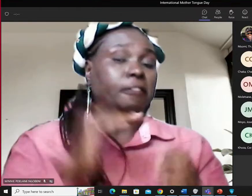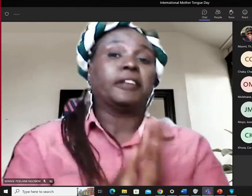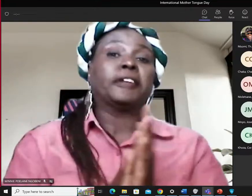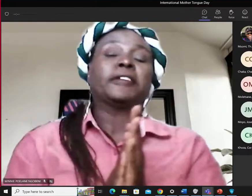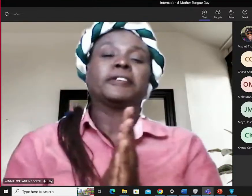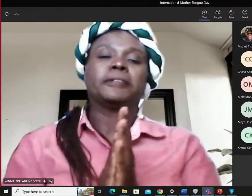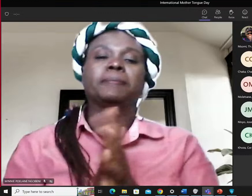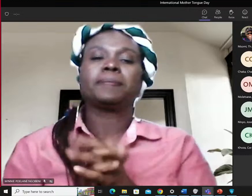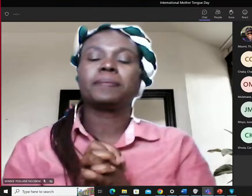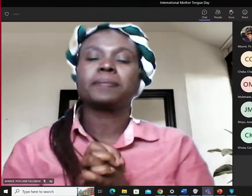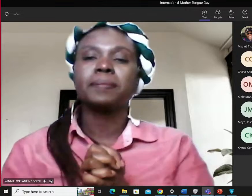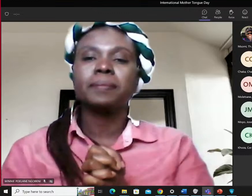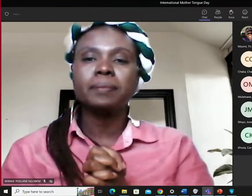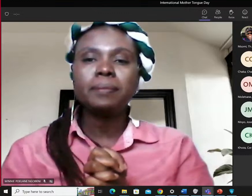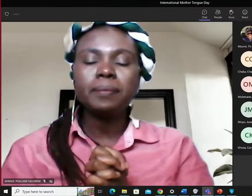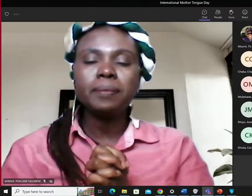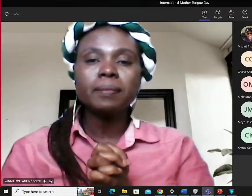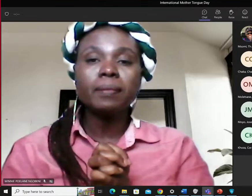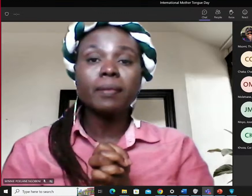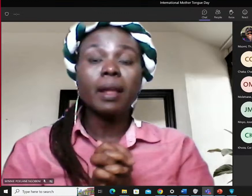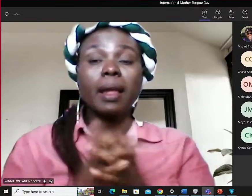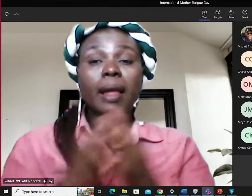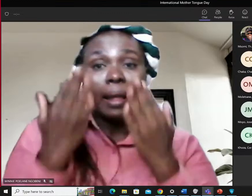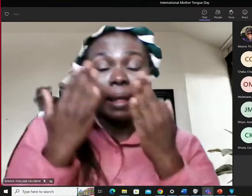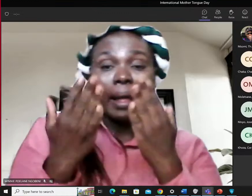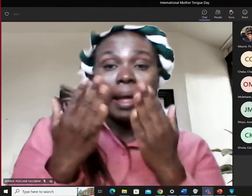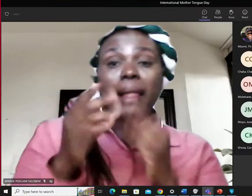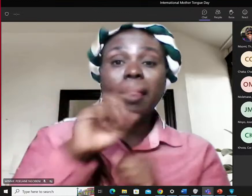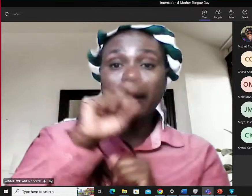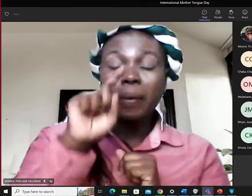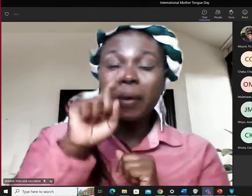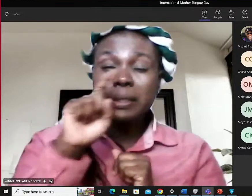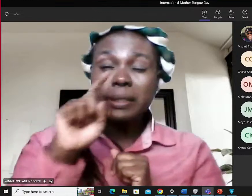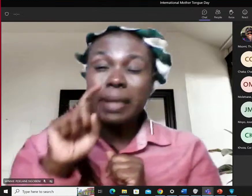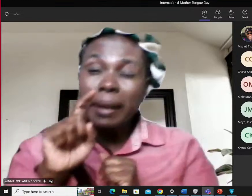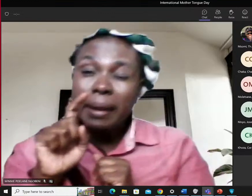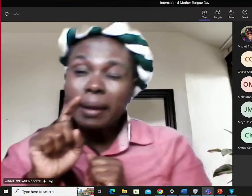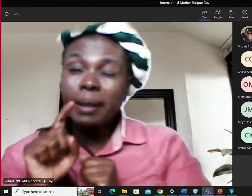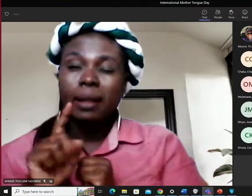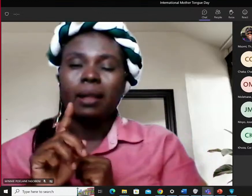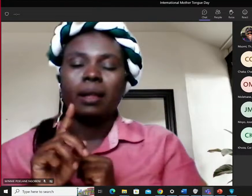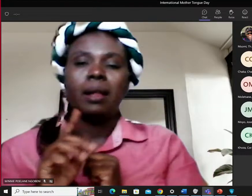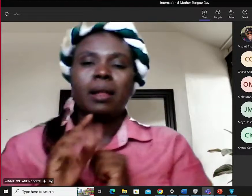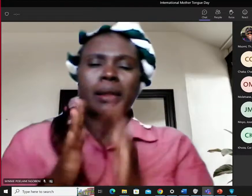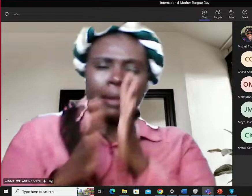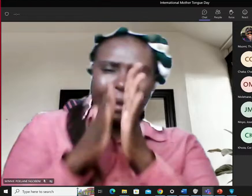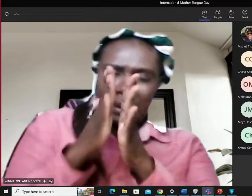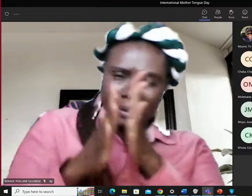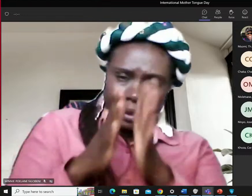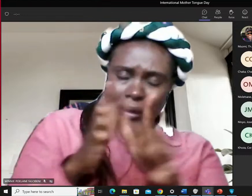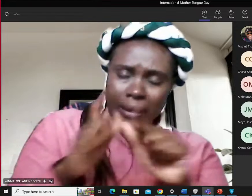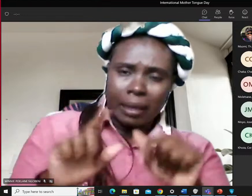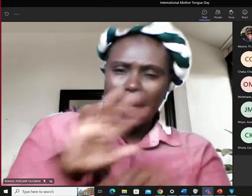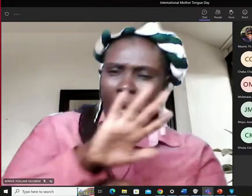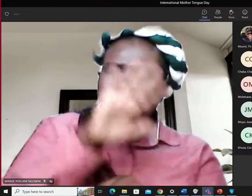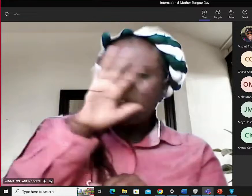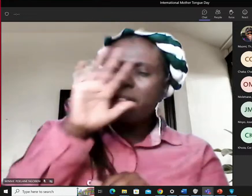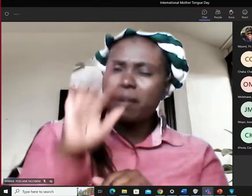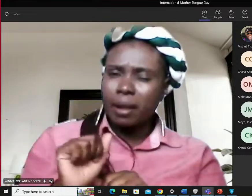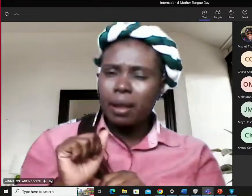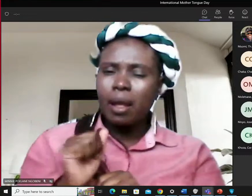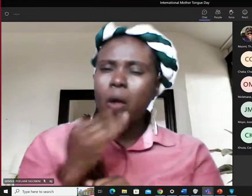now the other question is, they want to make sign language in South Africa one, which is